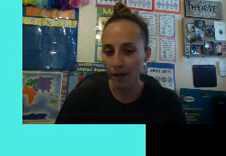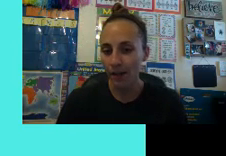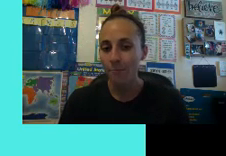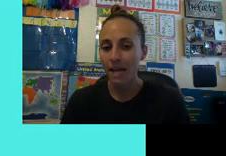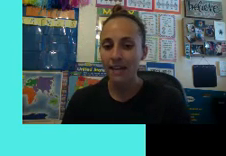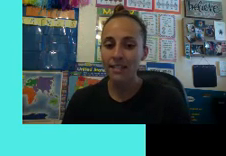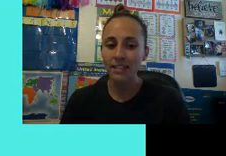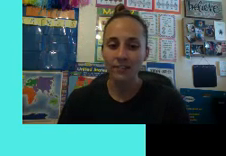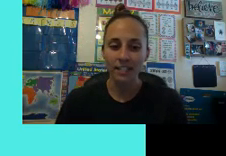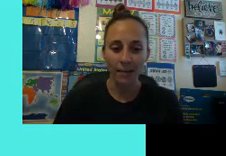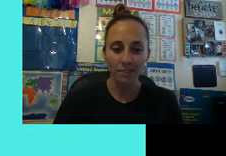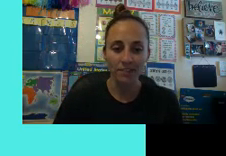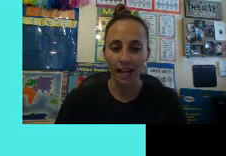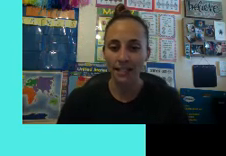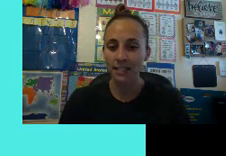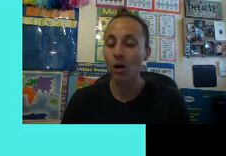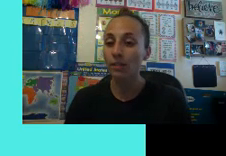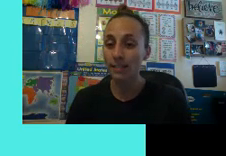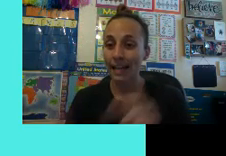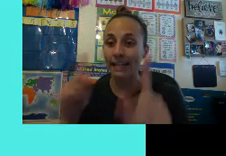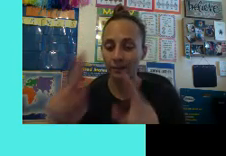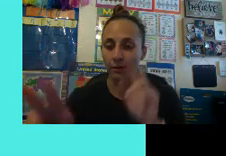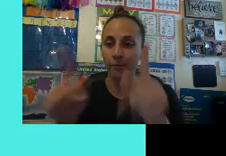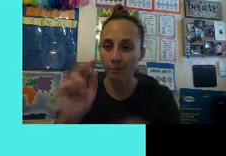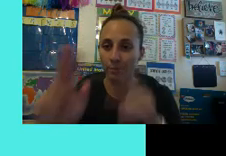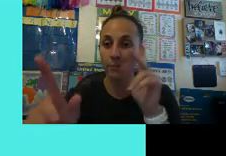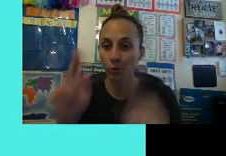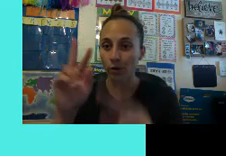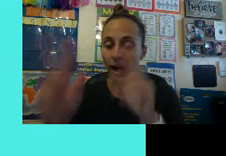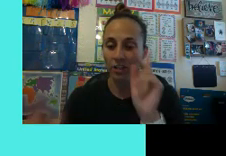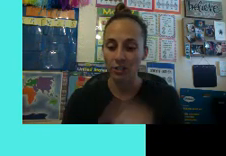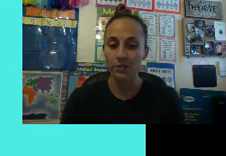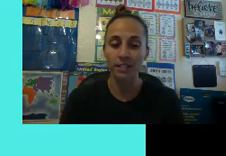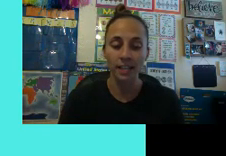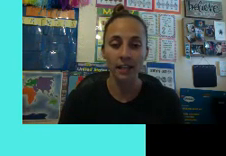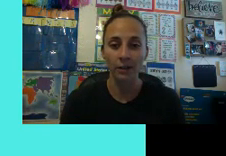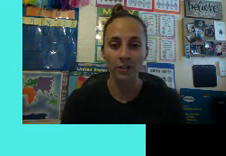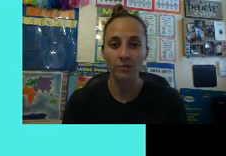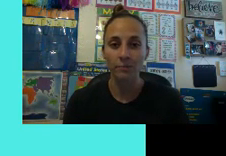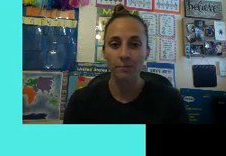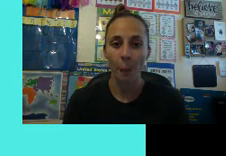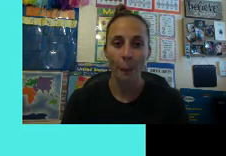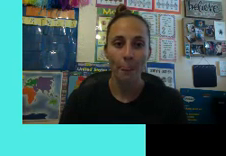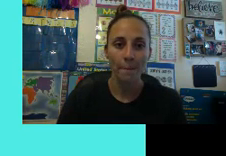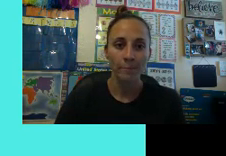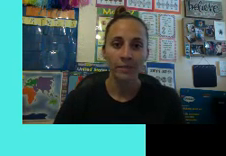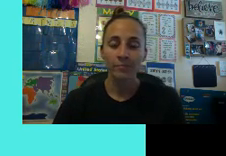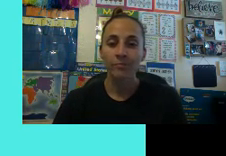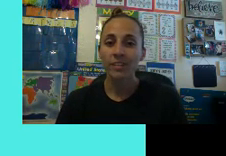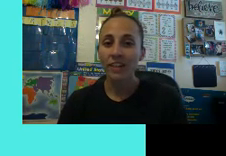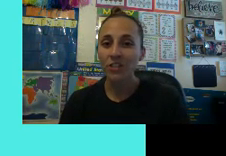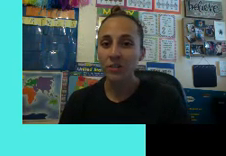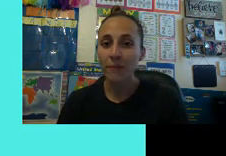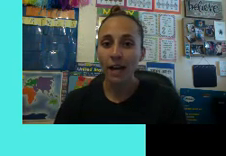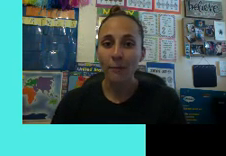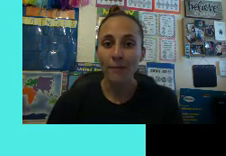alphabet. Making these different types of signs is called signing. Remember, people who are actually using sign language.